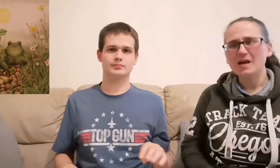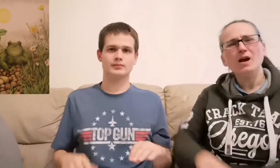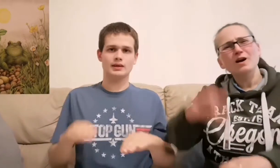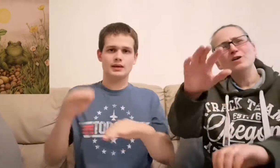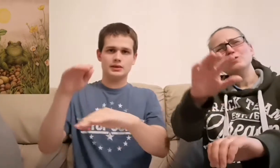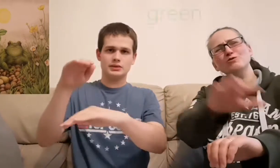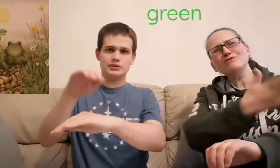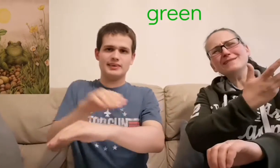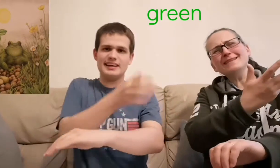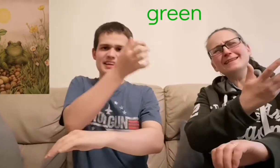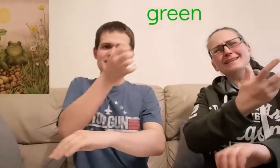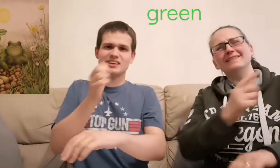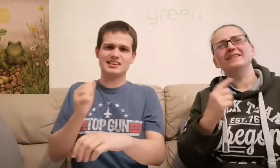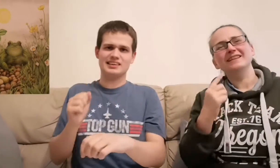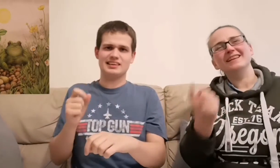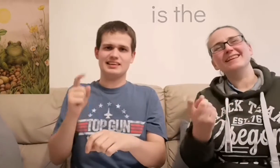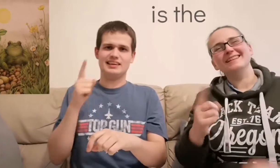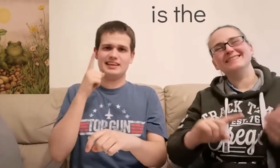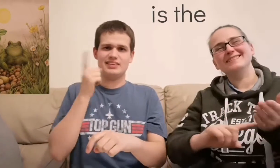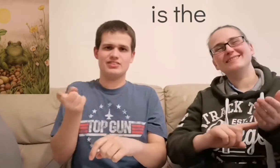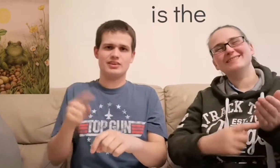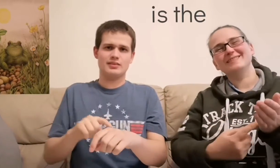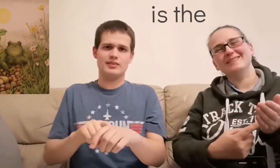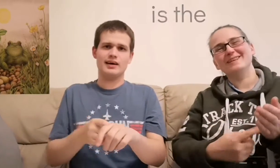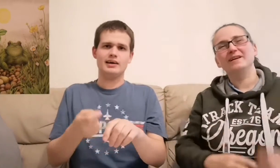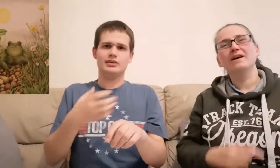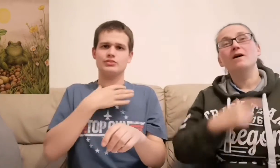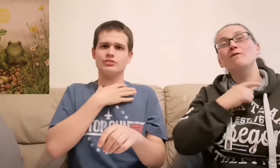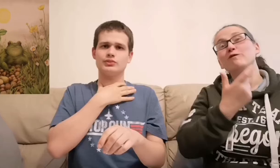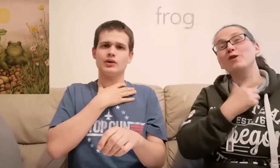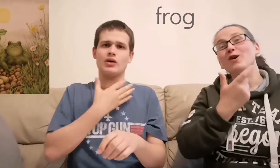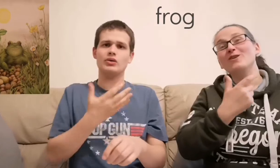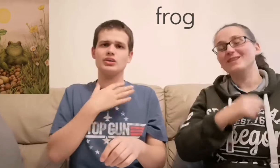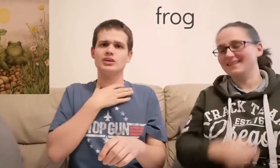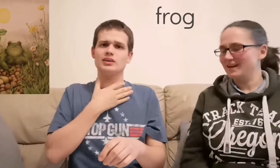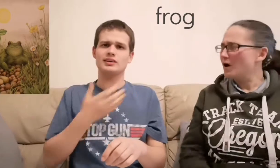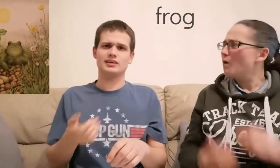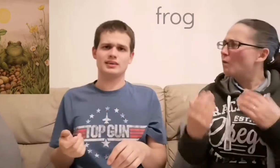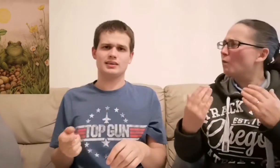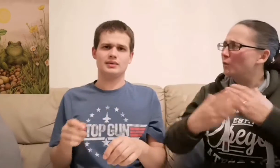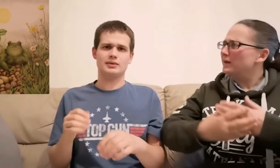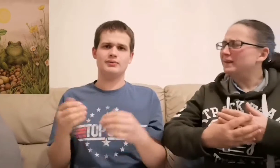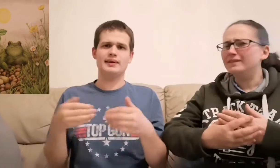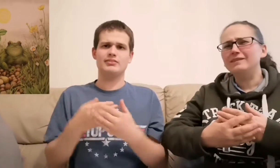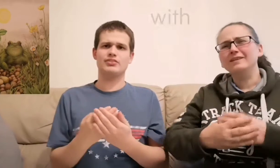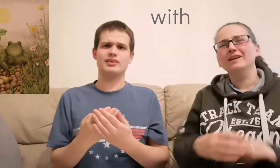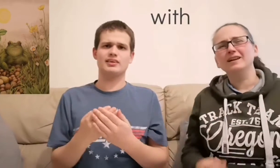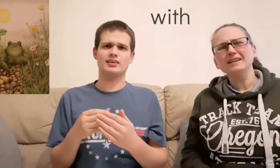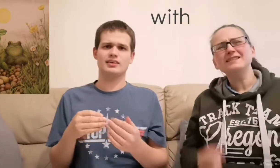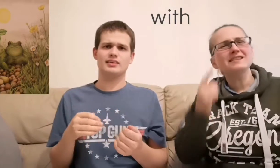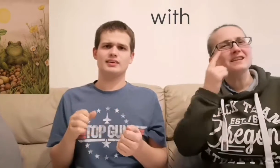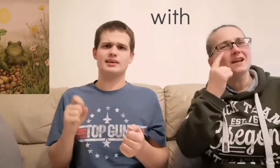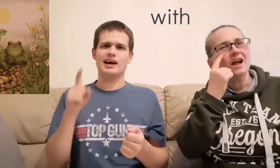Green is the frog with glinting